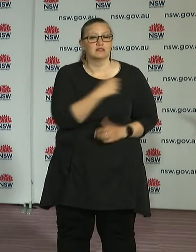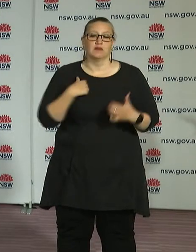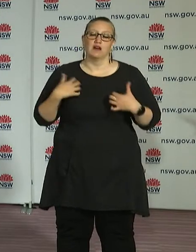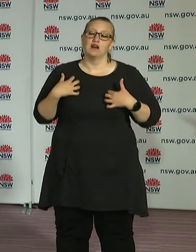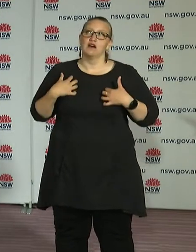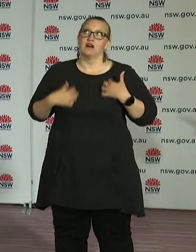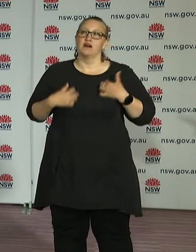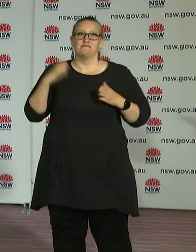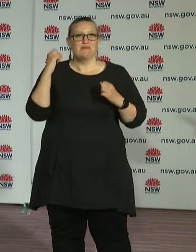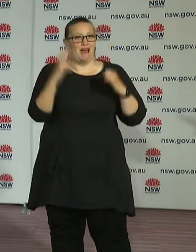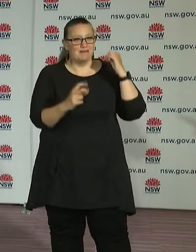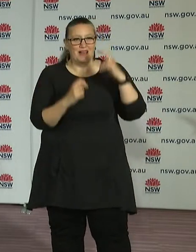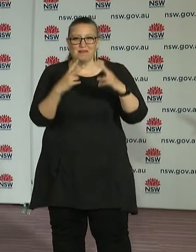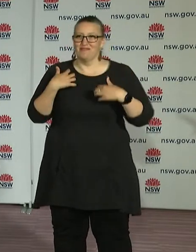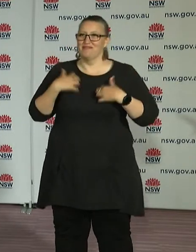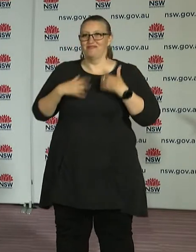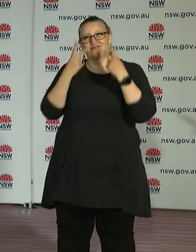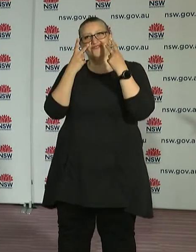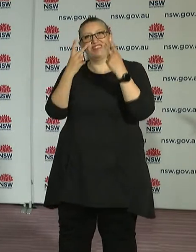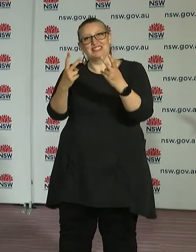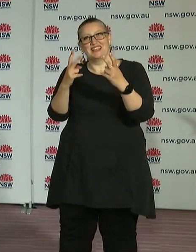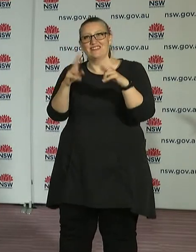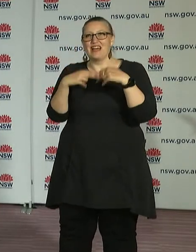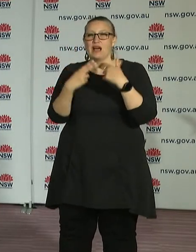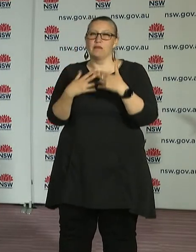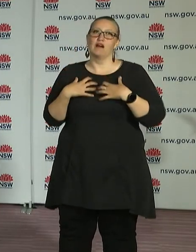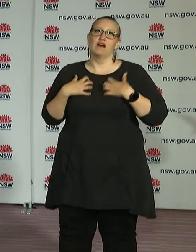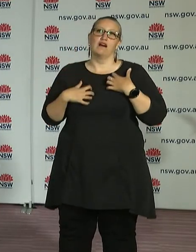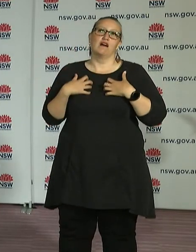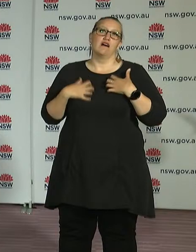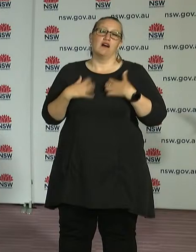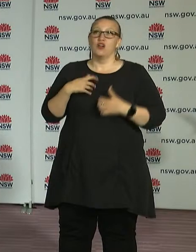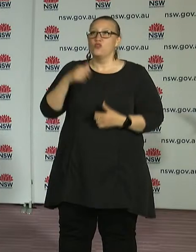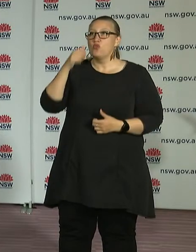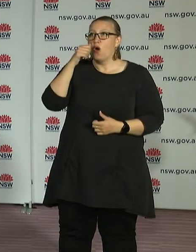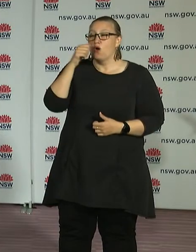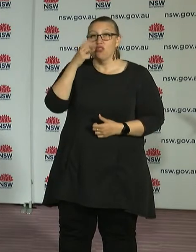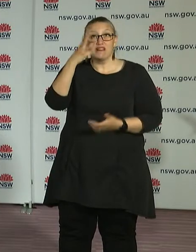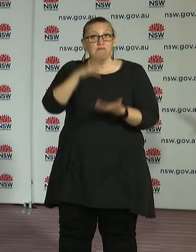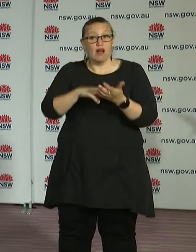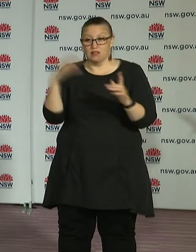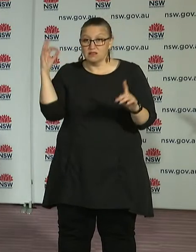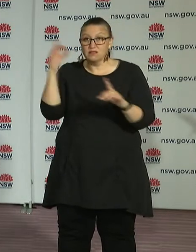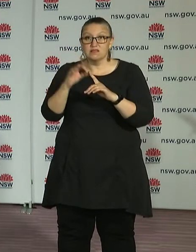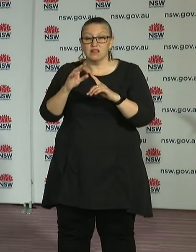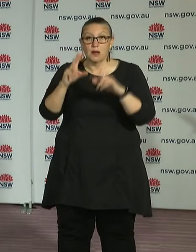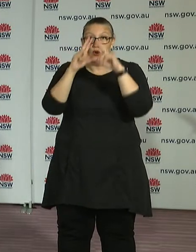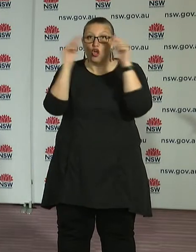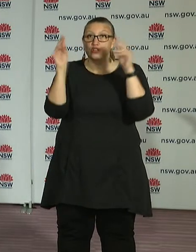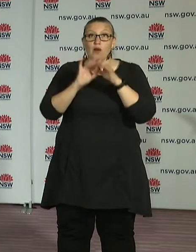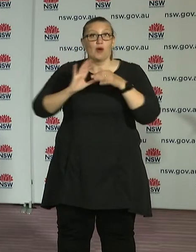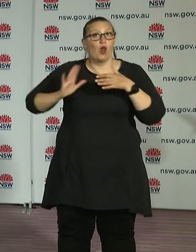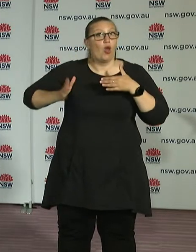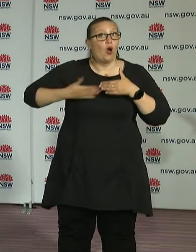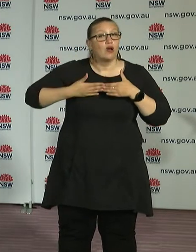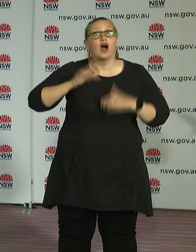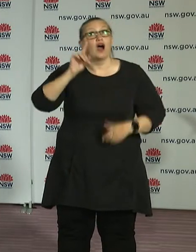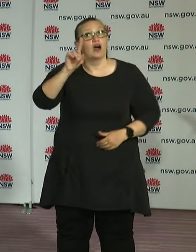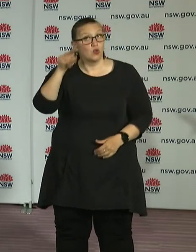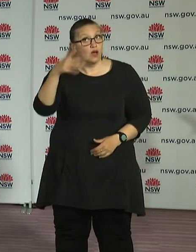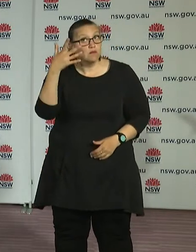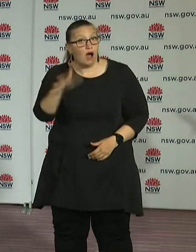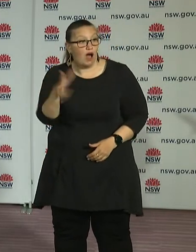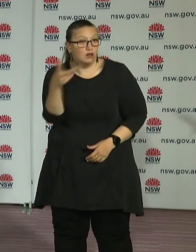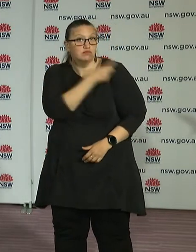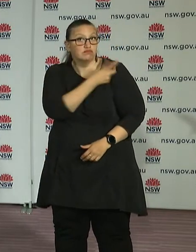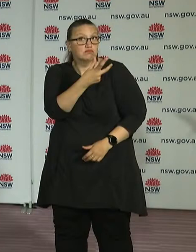of you who haven't been able to see a loved one for around 3 months, Monday the 11th, so long as you're fully